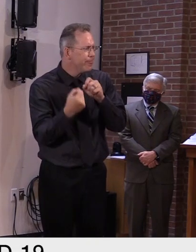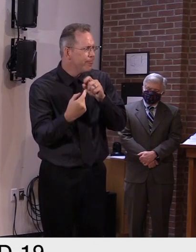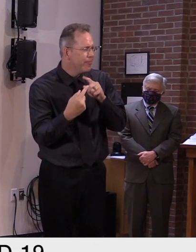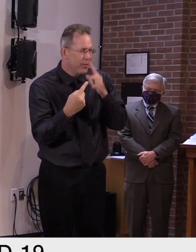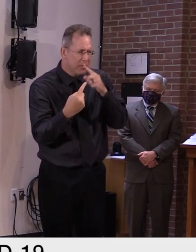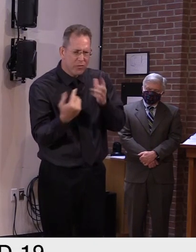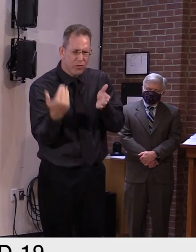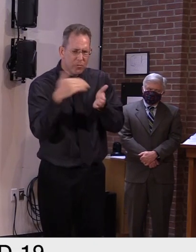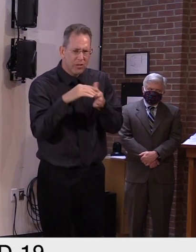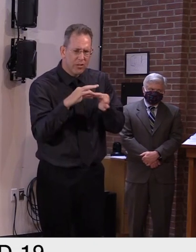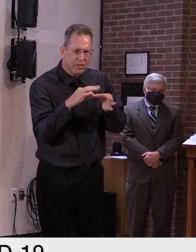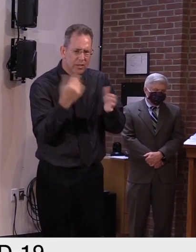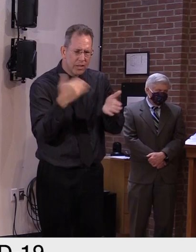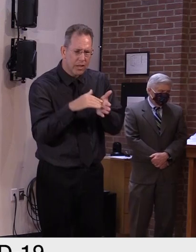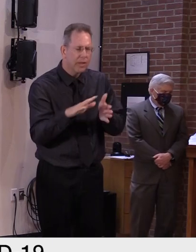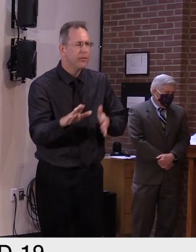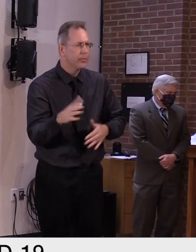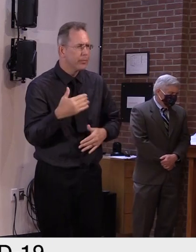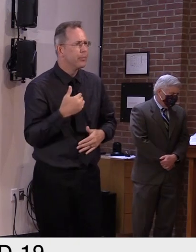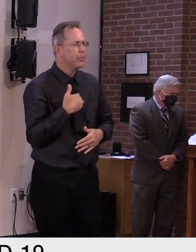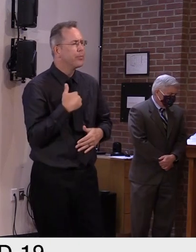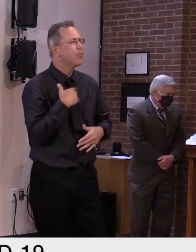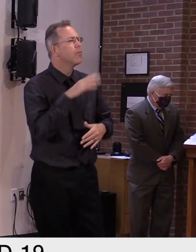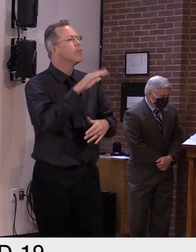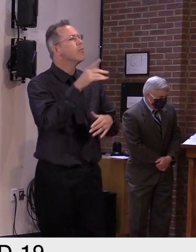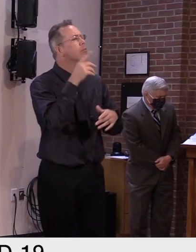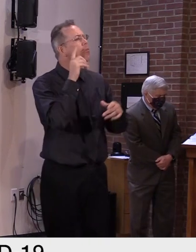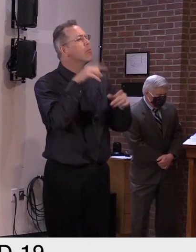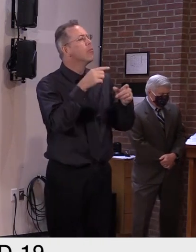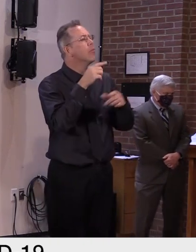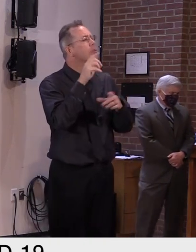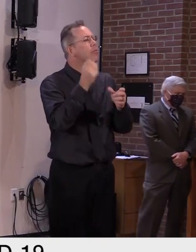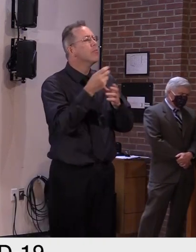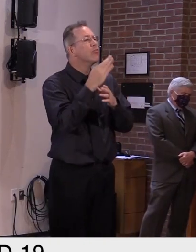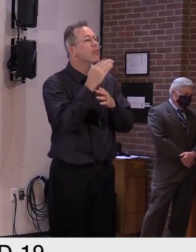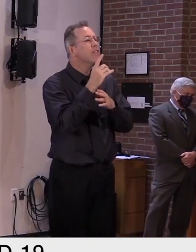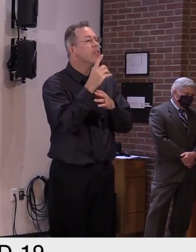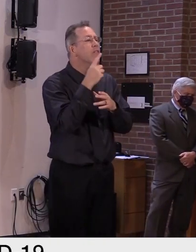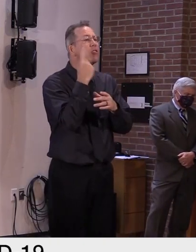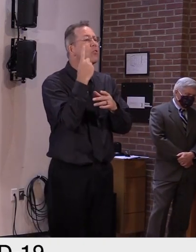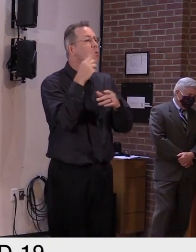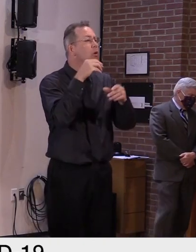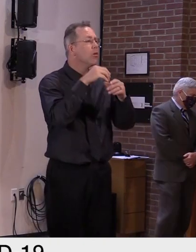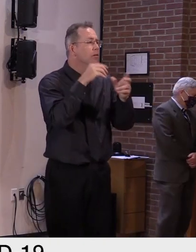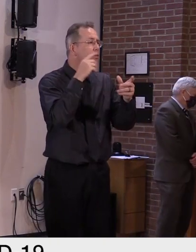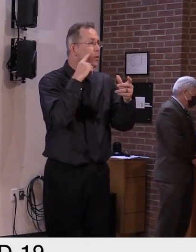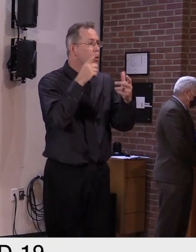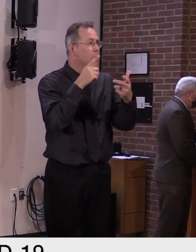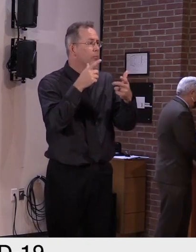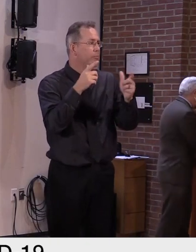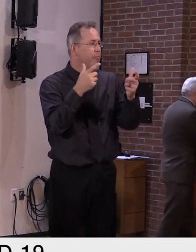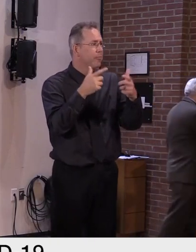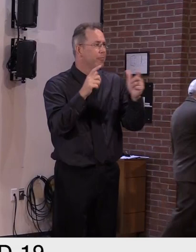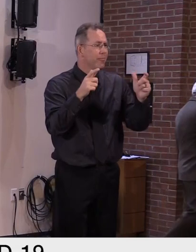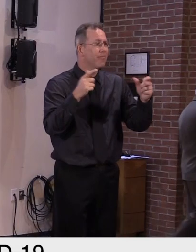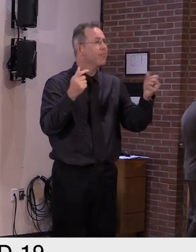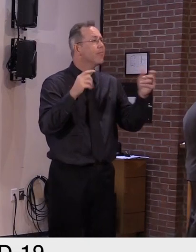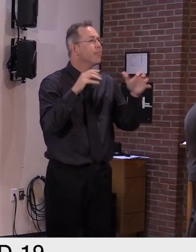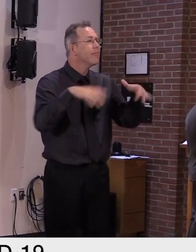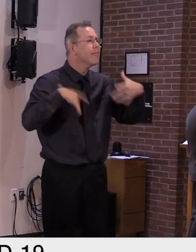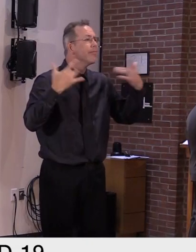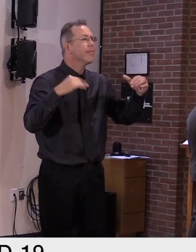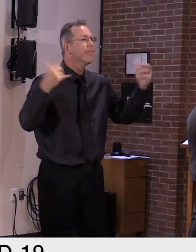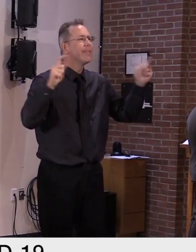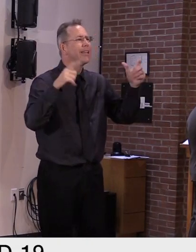cut out there. Could you repeat it? If someone sees a large gathering for a party or